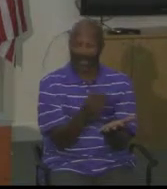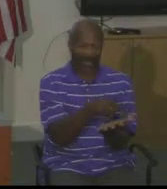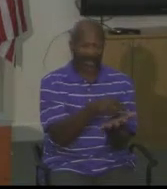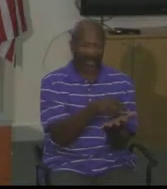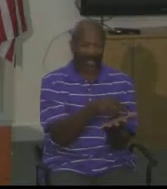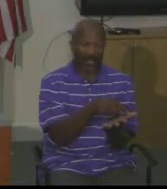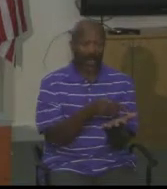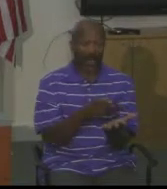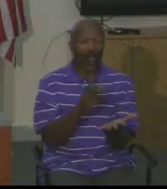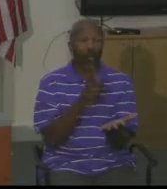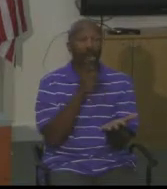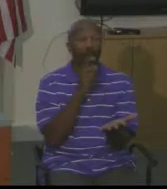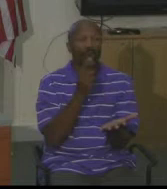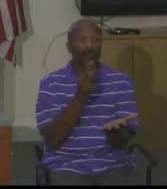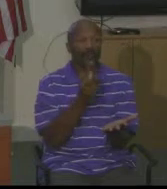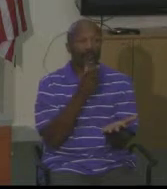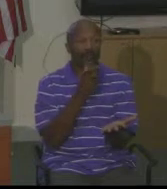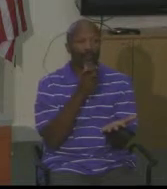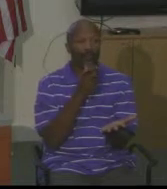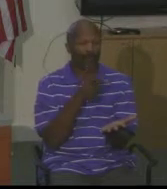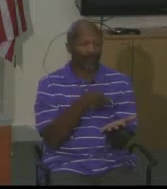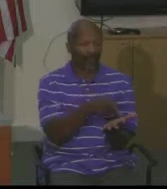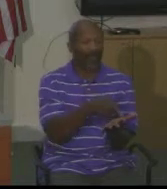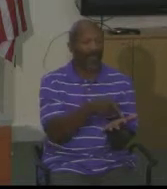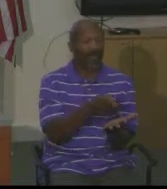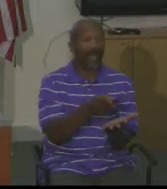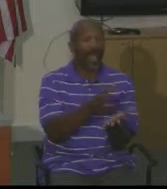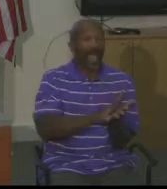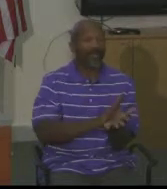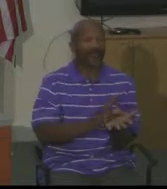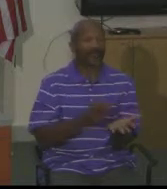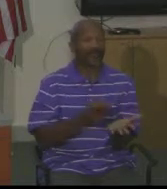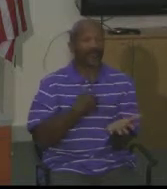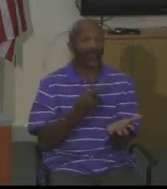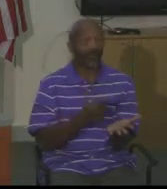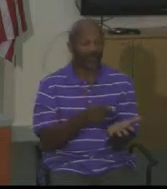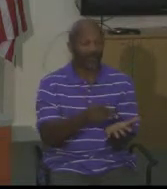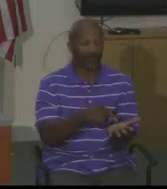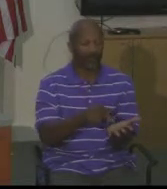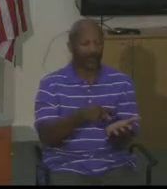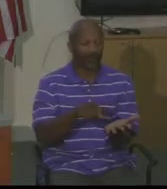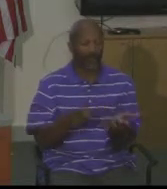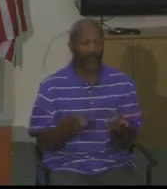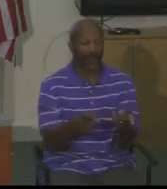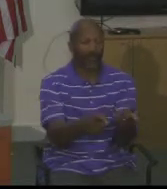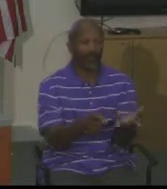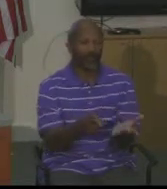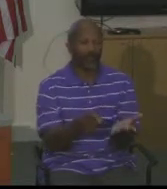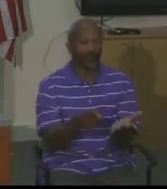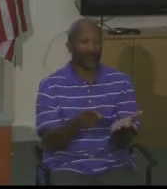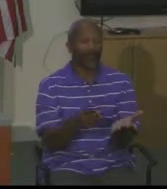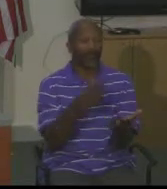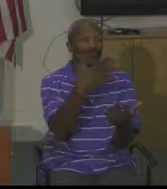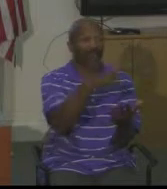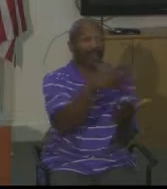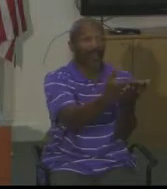bus. It has to make a request to have access to the bus. And it transmits the data, and then it releases the bus.